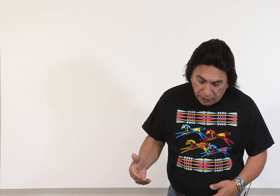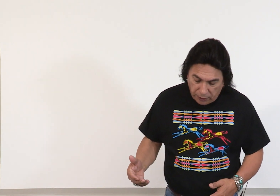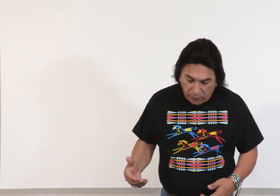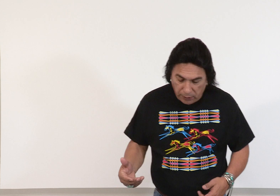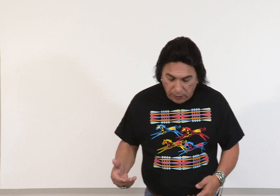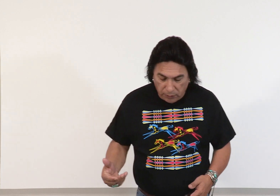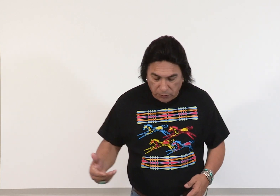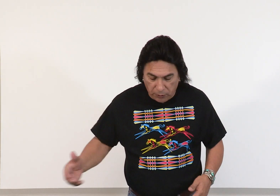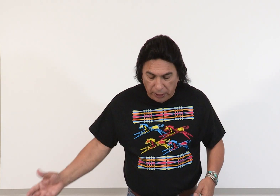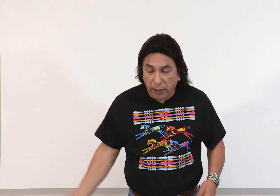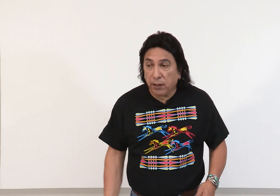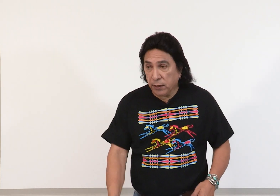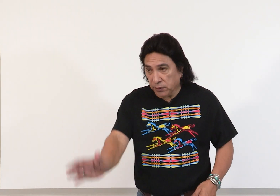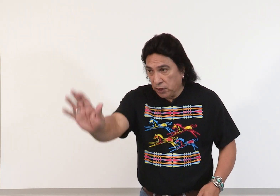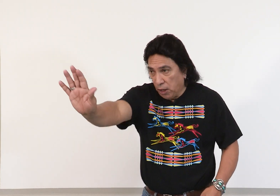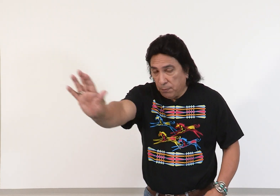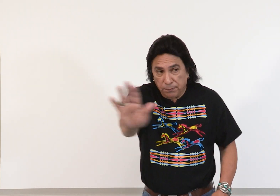there. So again, stop,